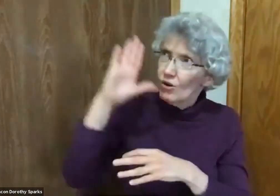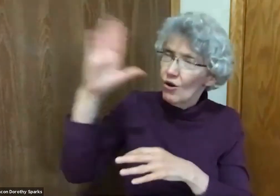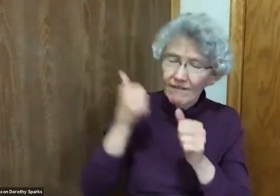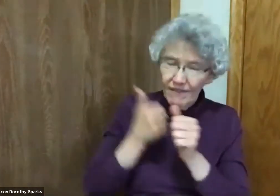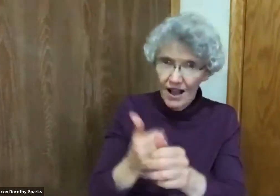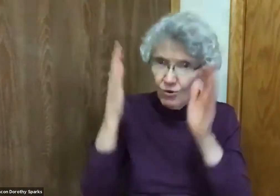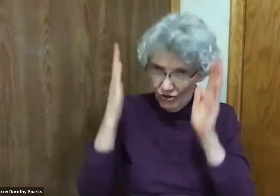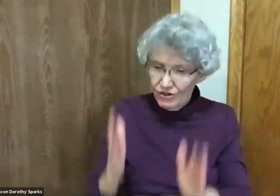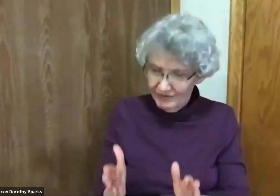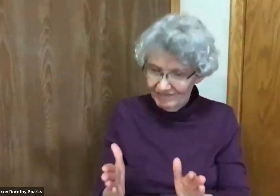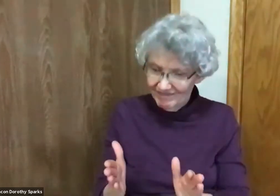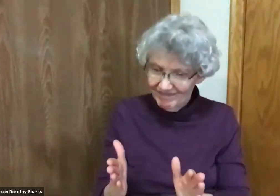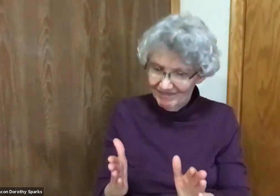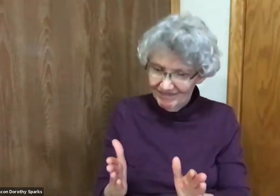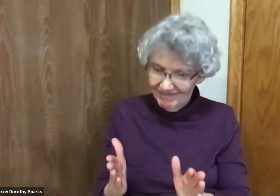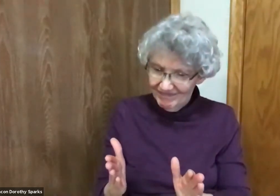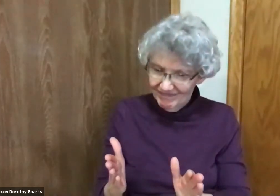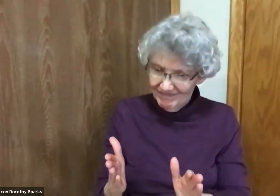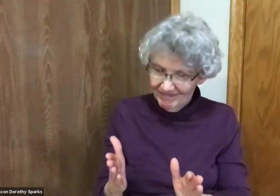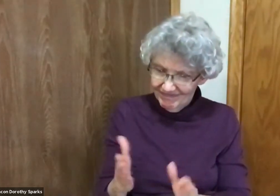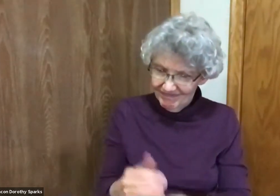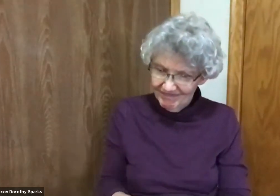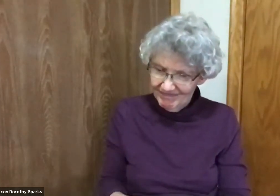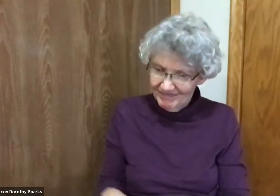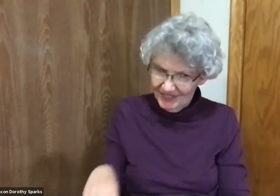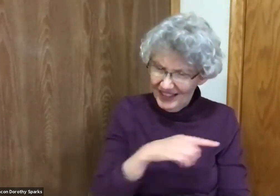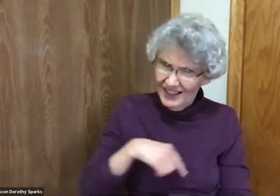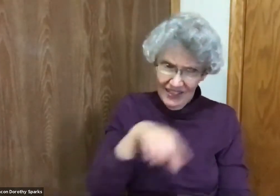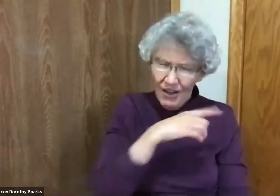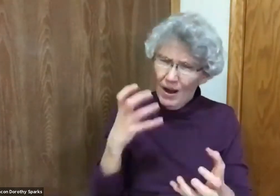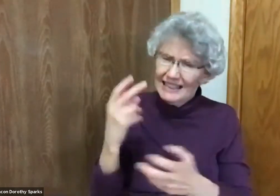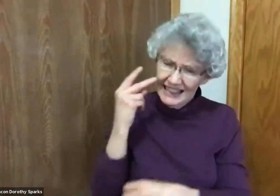many people are dismayed by your followers.